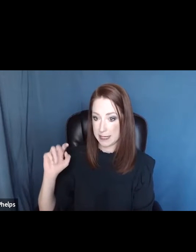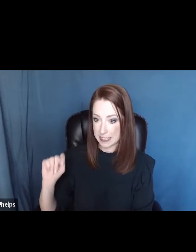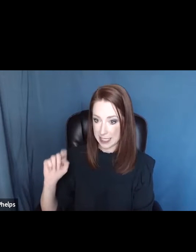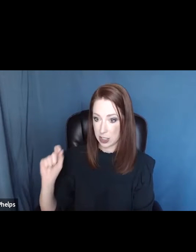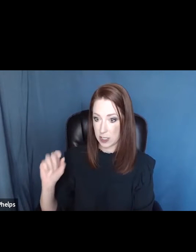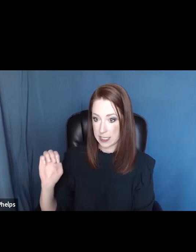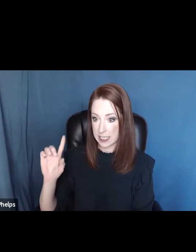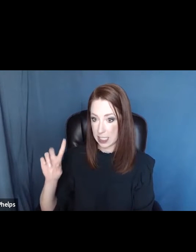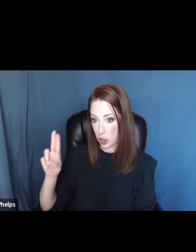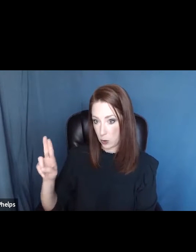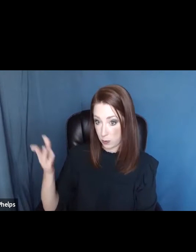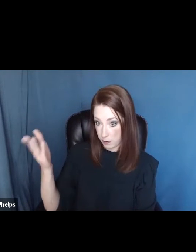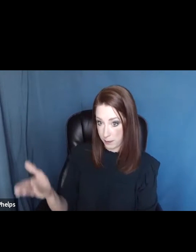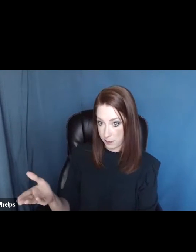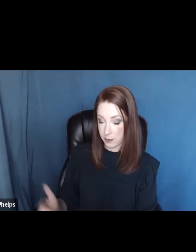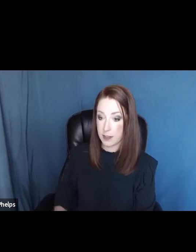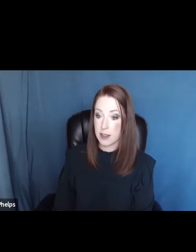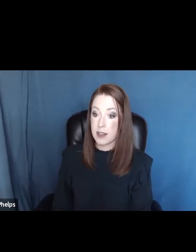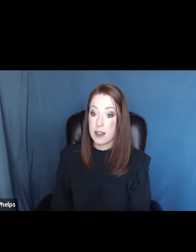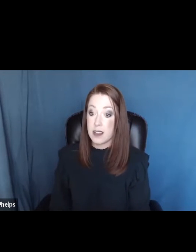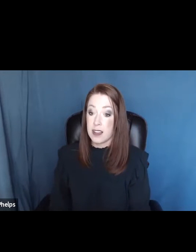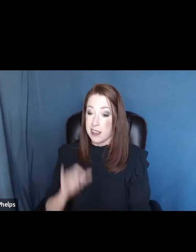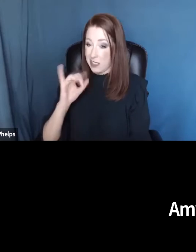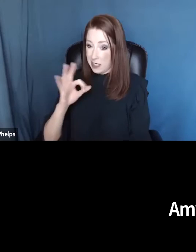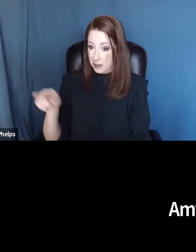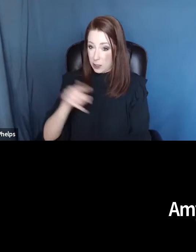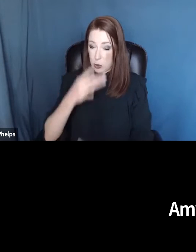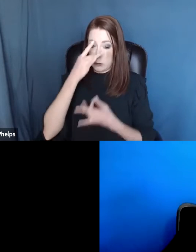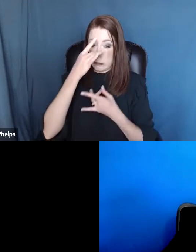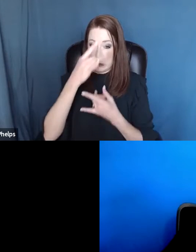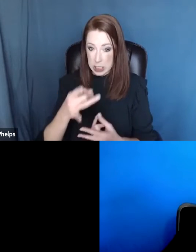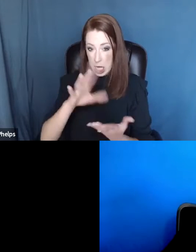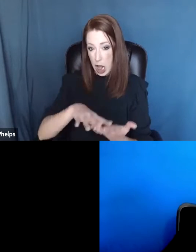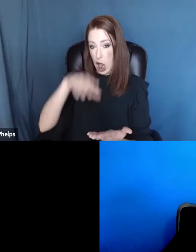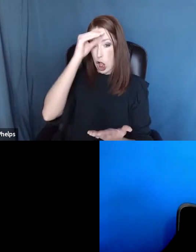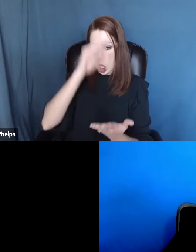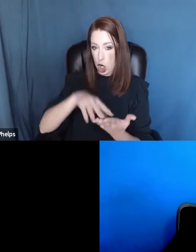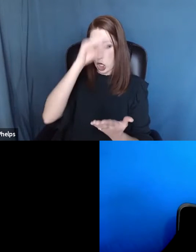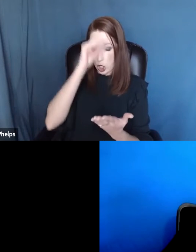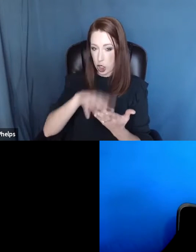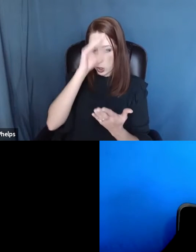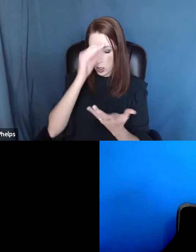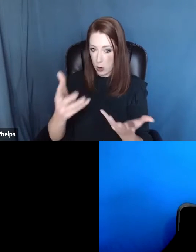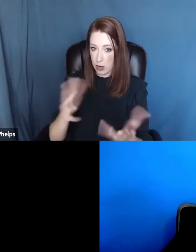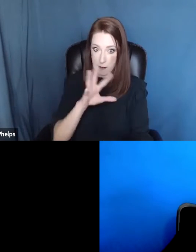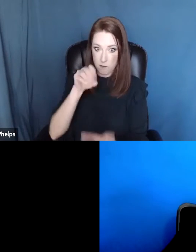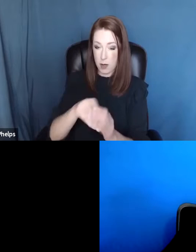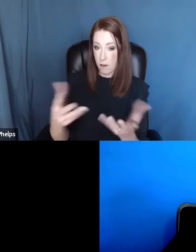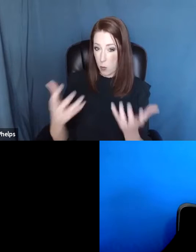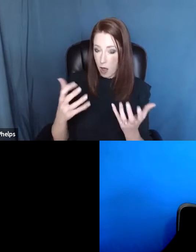disdata@meso.umt.edu. And anyone who's interested in learning more, getting involved, can email